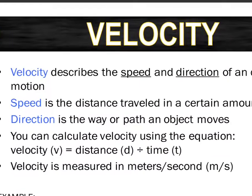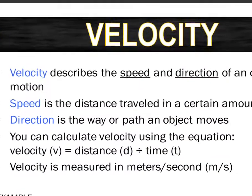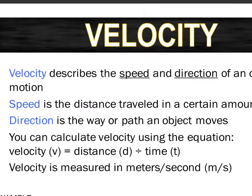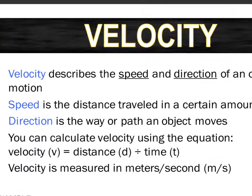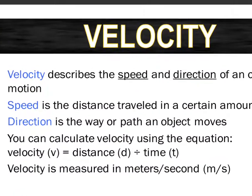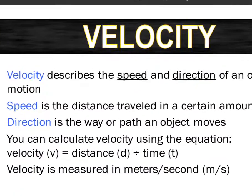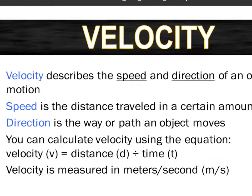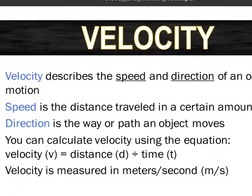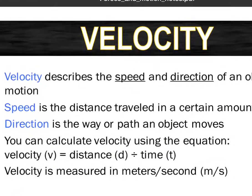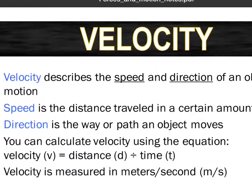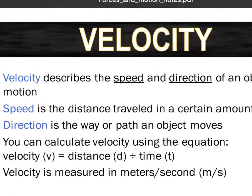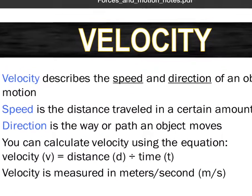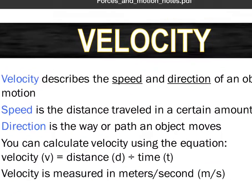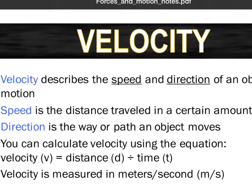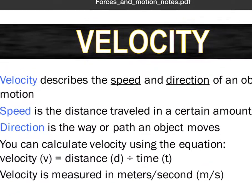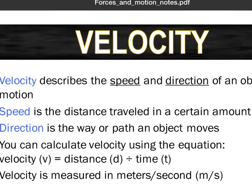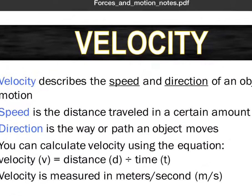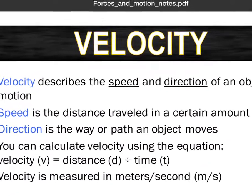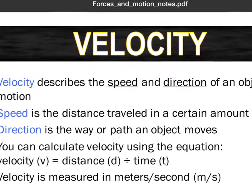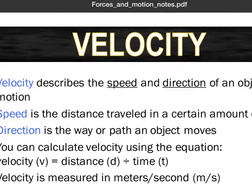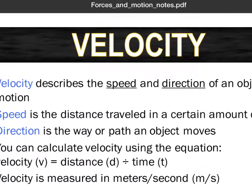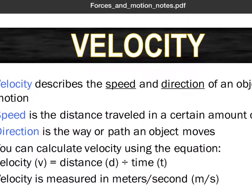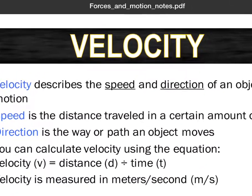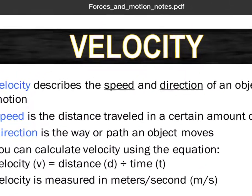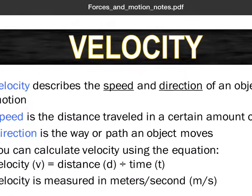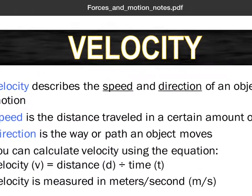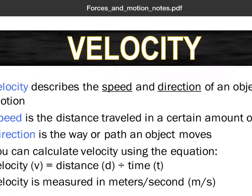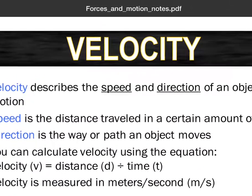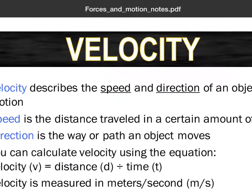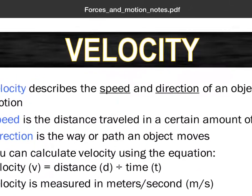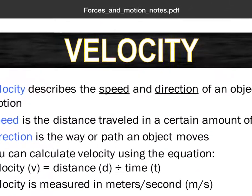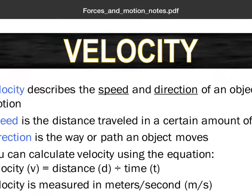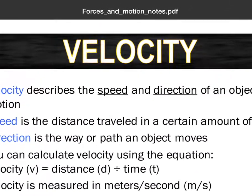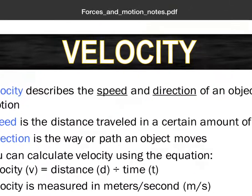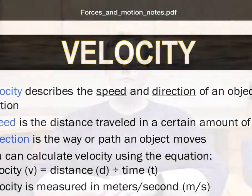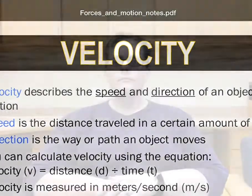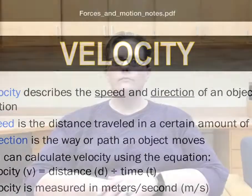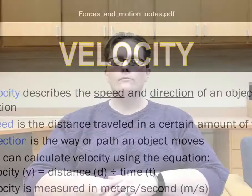So those three things we will use to explain motion.